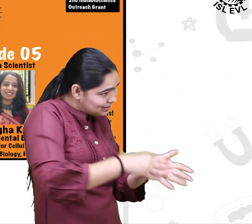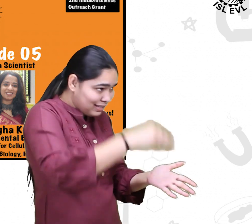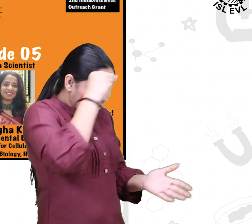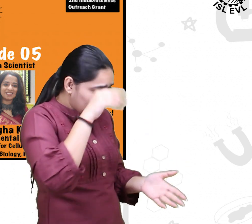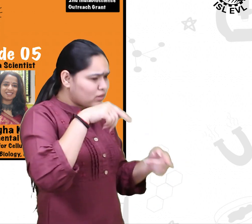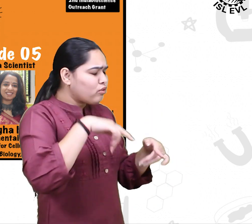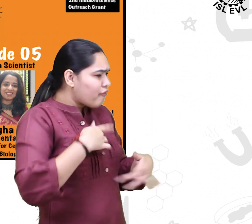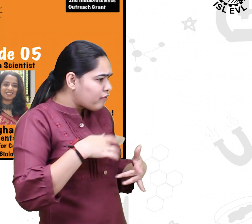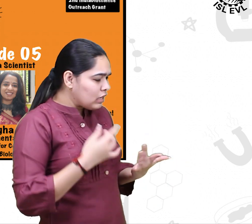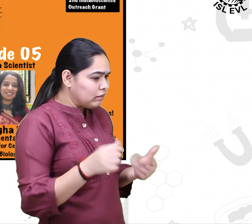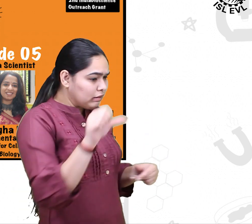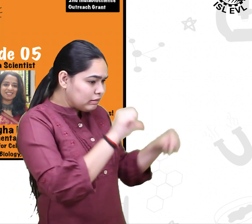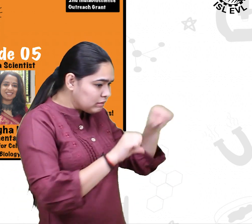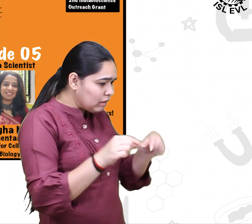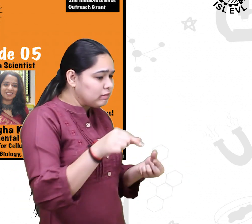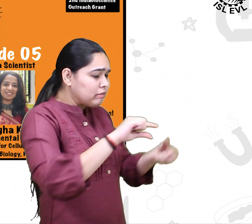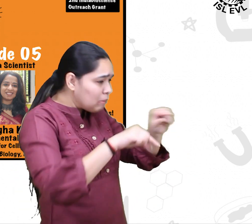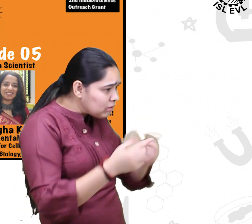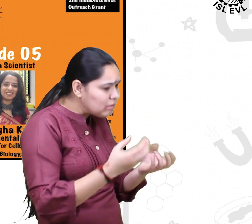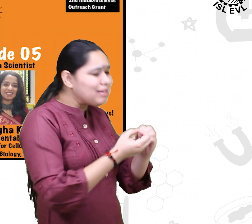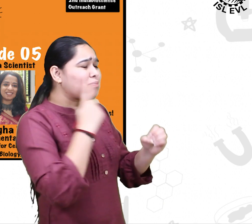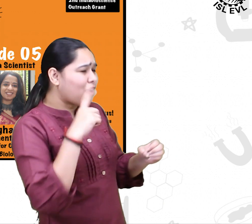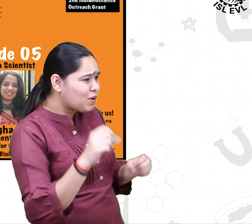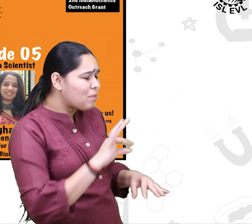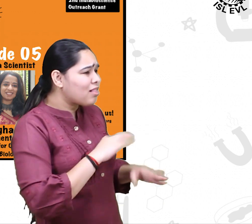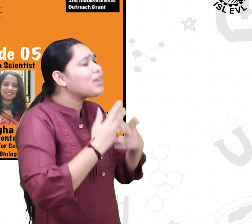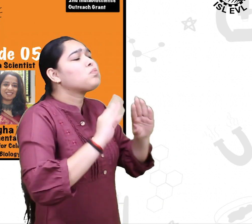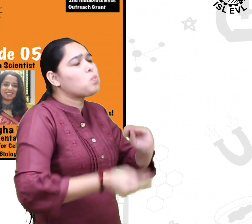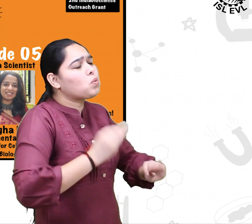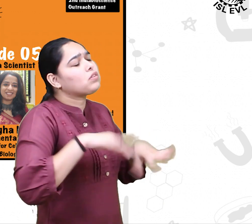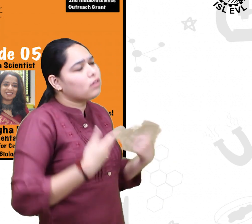can pursue after doing basic science also, but